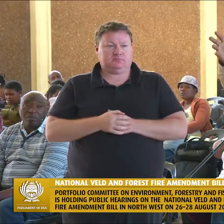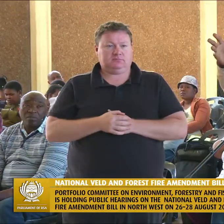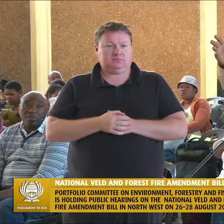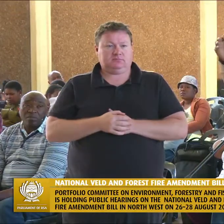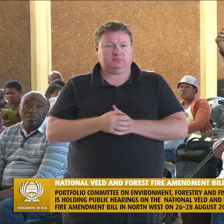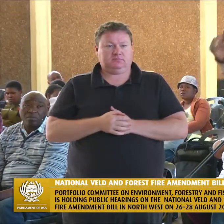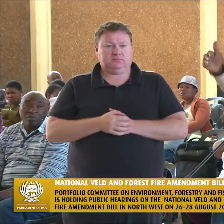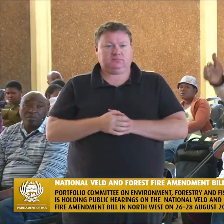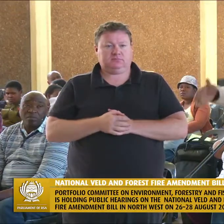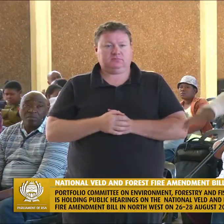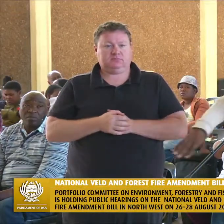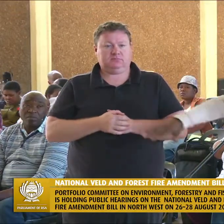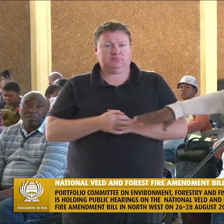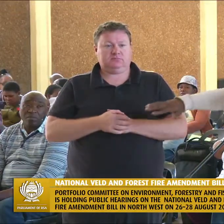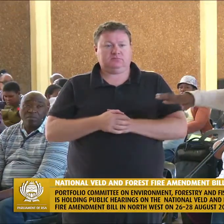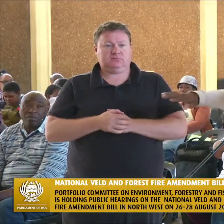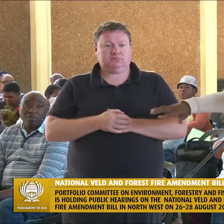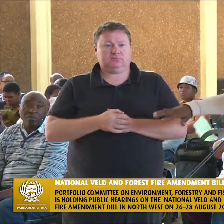obviously